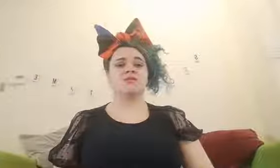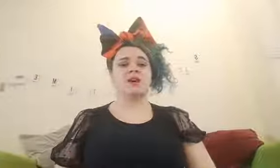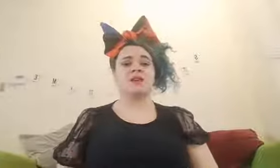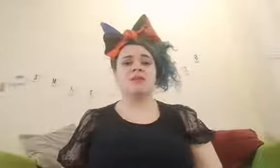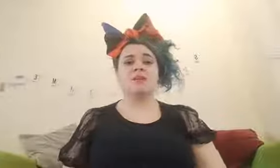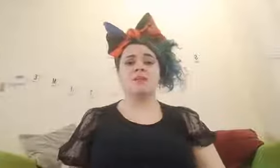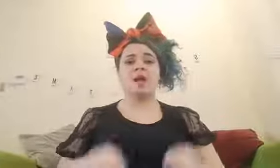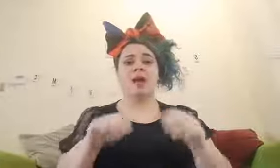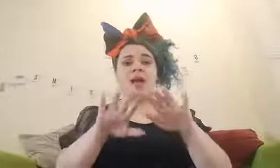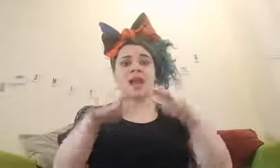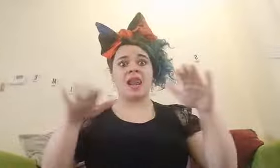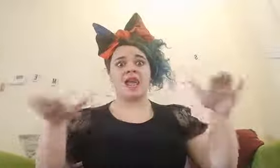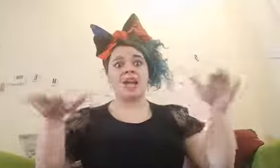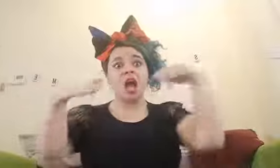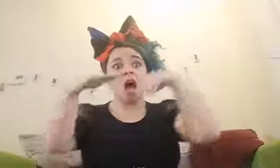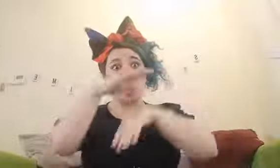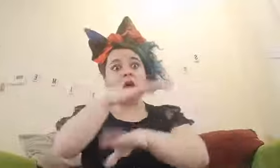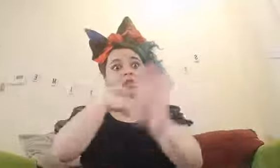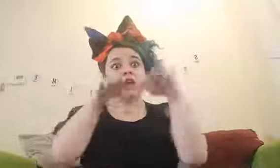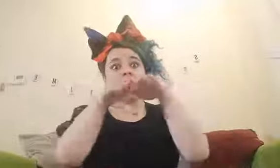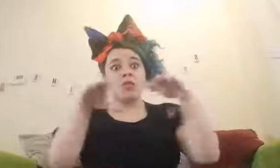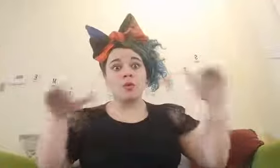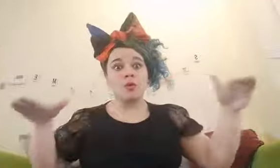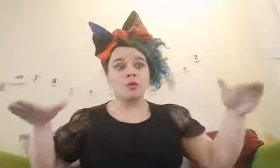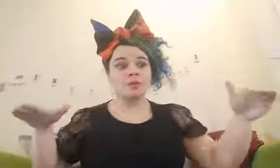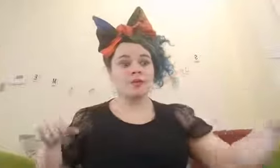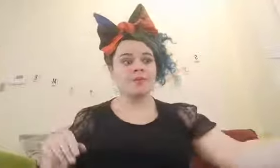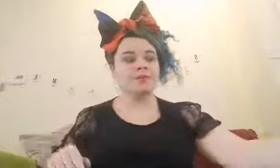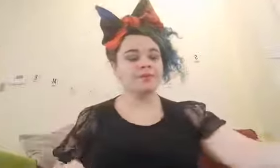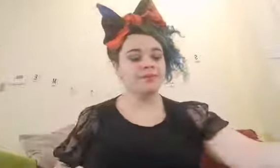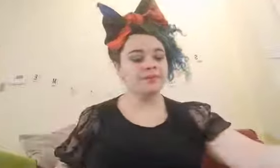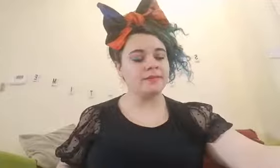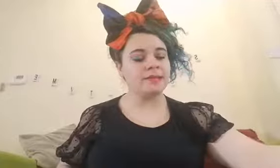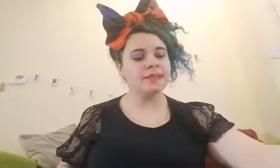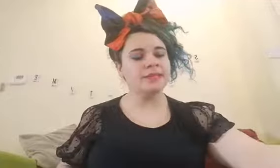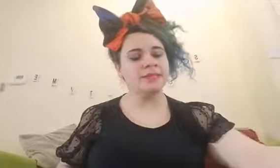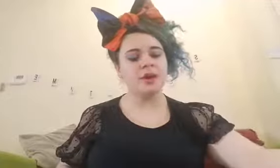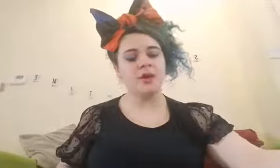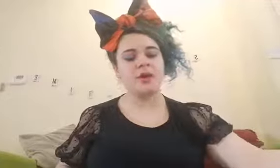right, Evie, by a lake, under the water. And so,